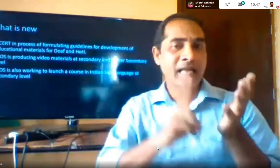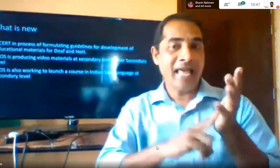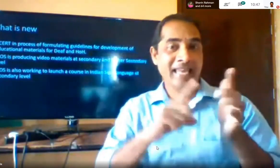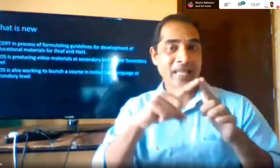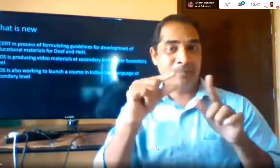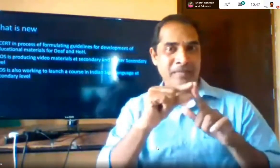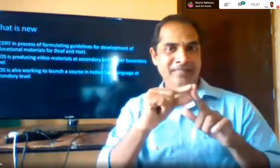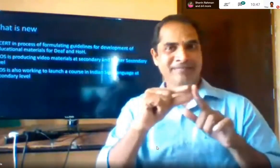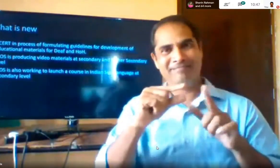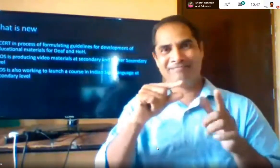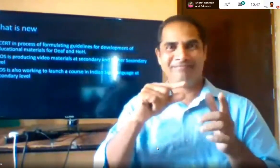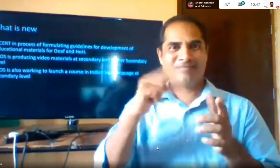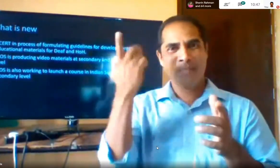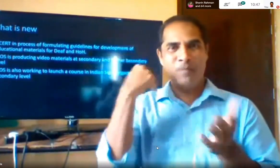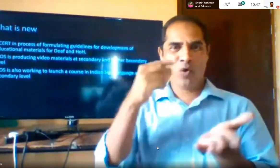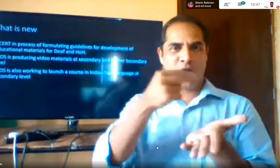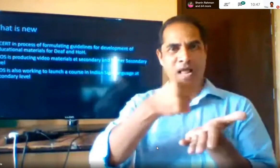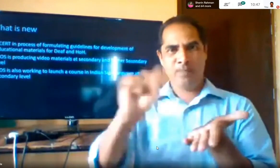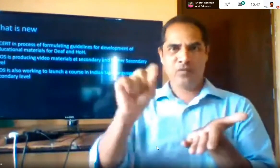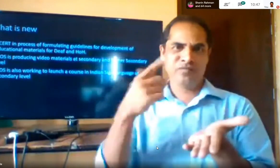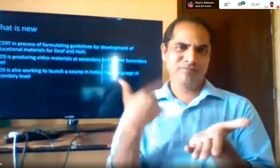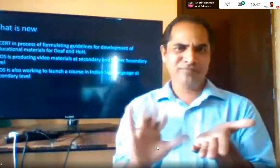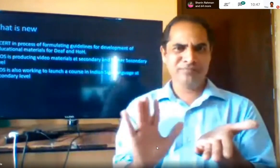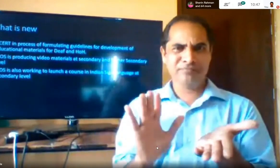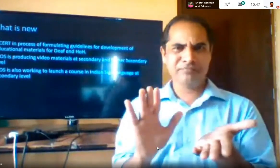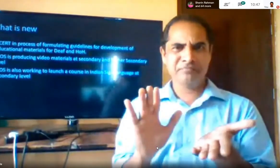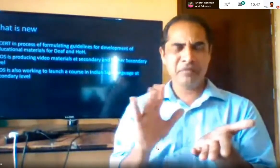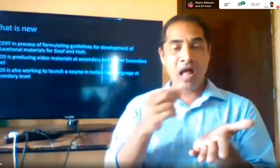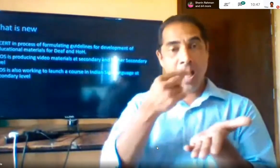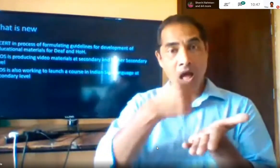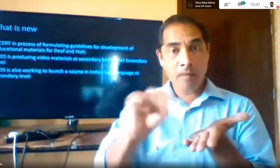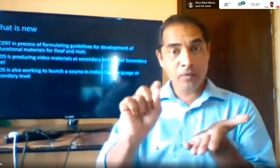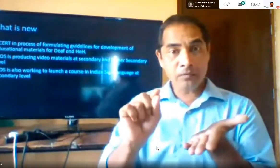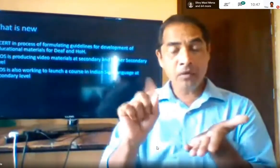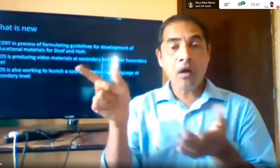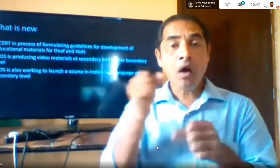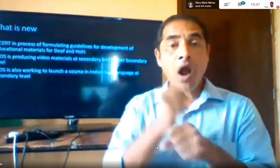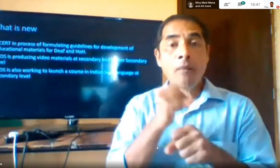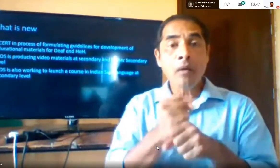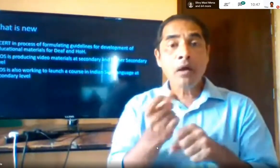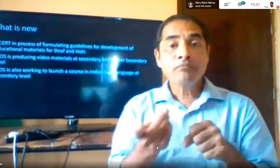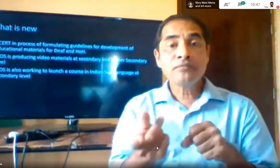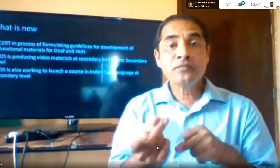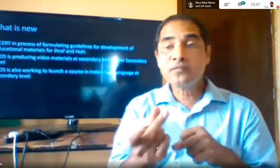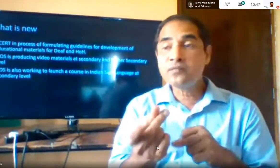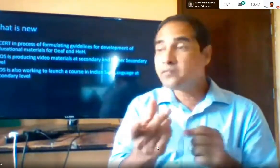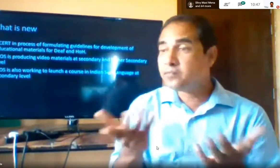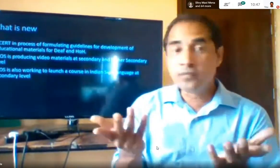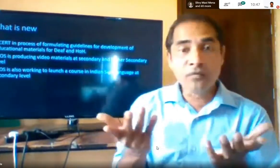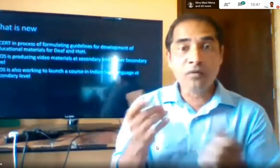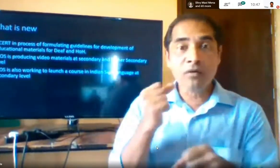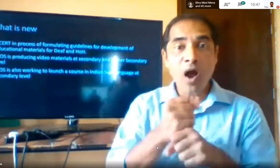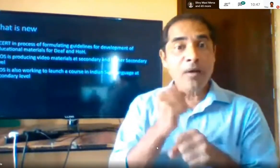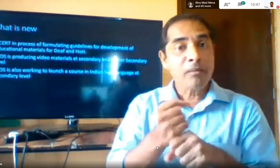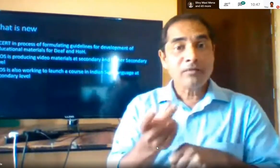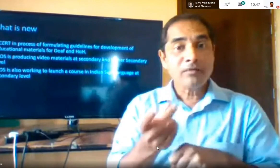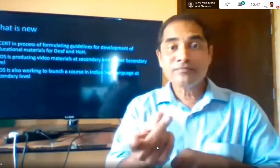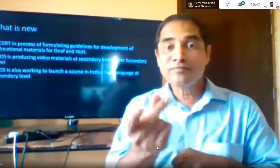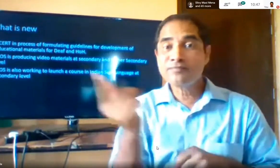So what's new? What's the news? National Education Policy has approved. 2020 has been approved. So government has to